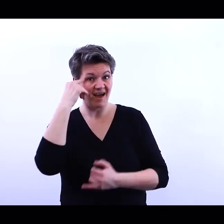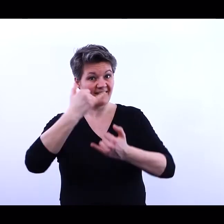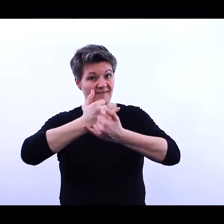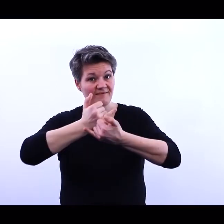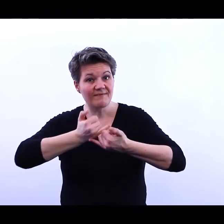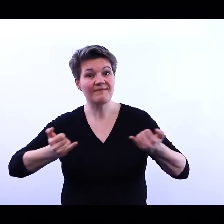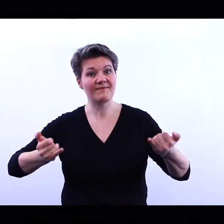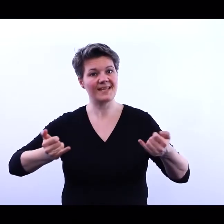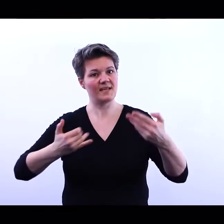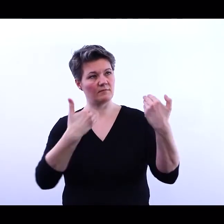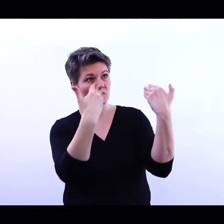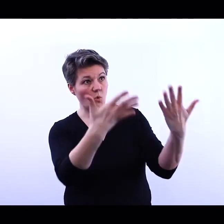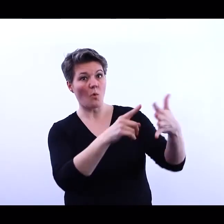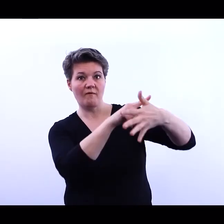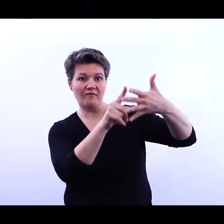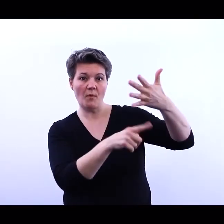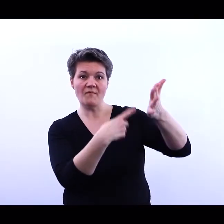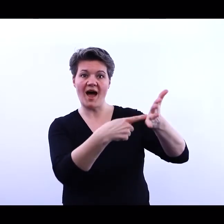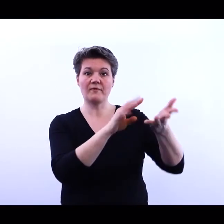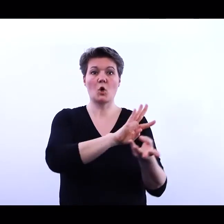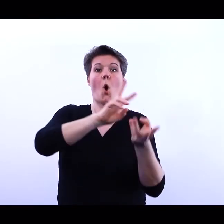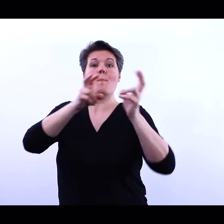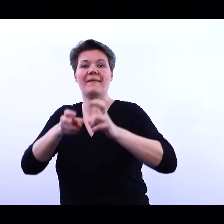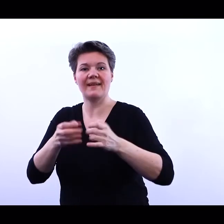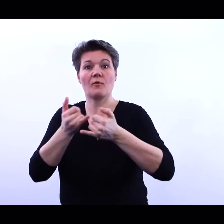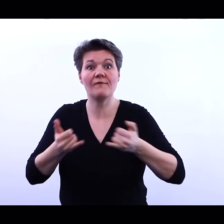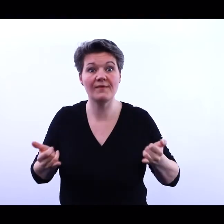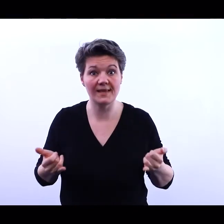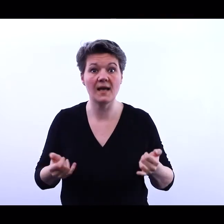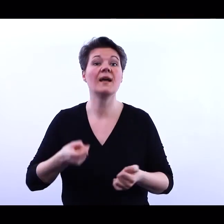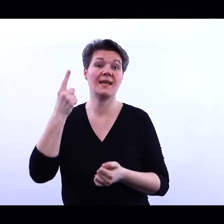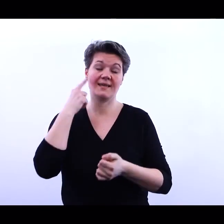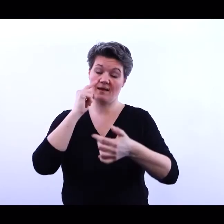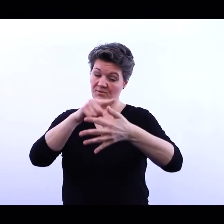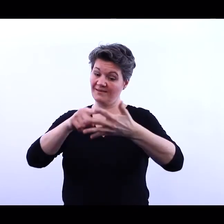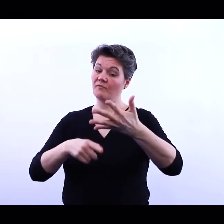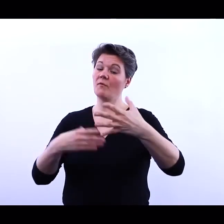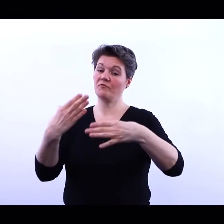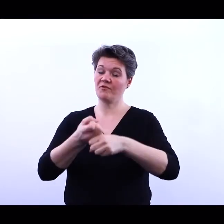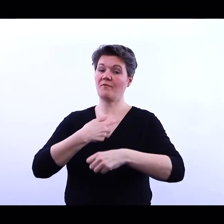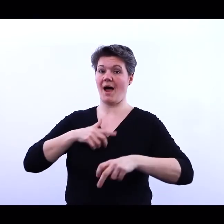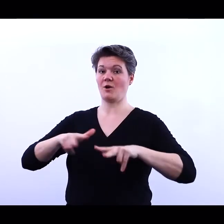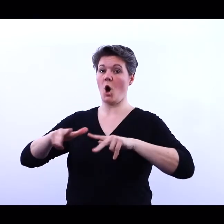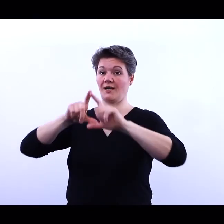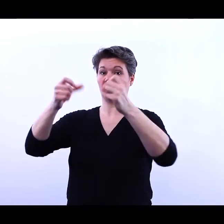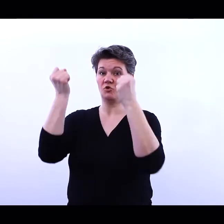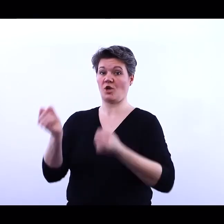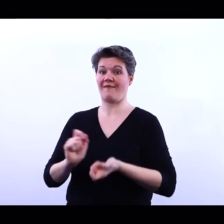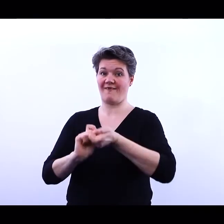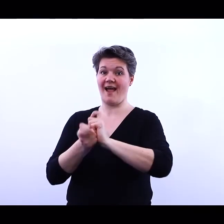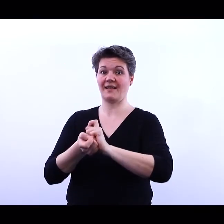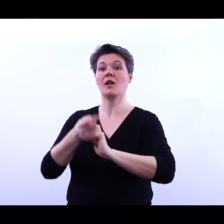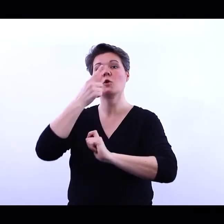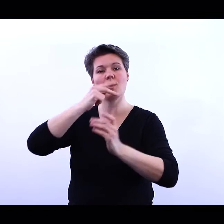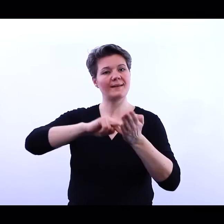the implementation of those 5 requests? Because I think those will make the difference in my organization, and not only in technological, but